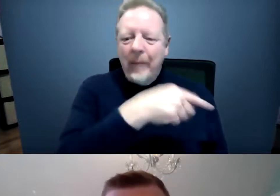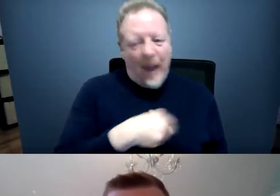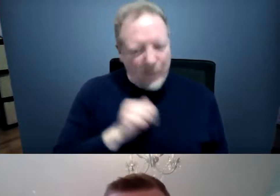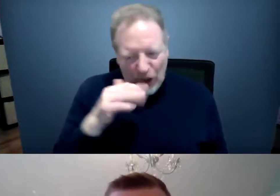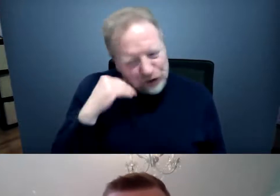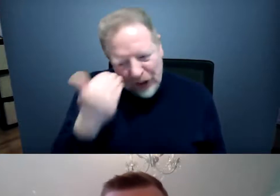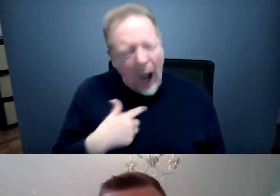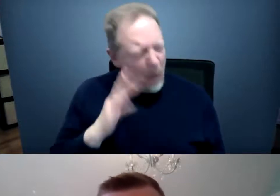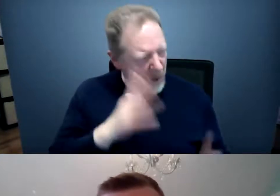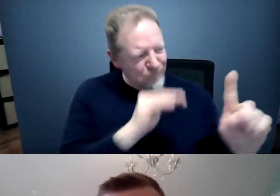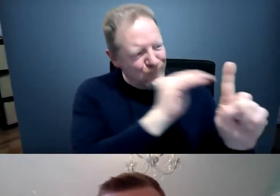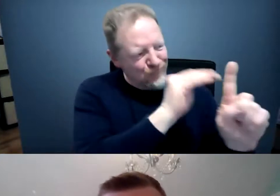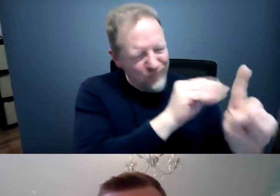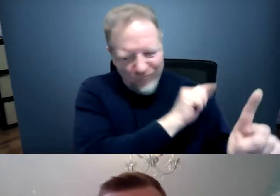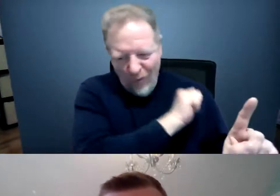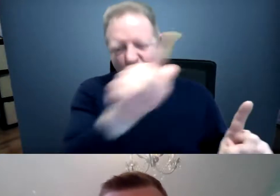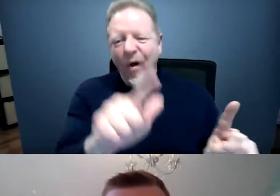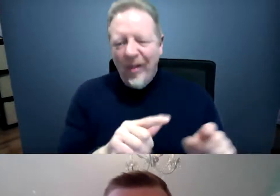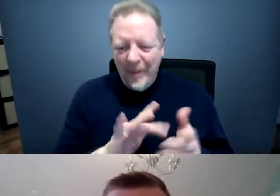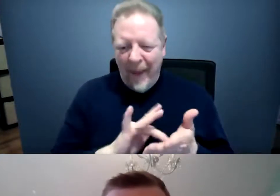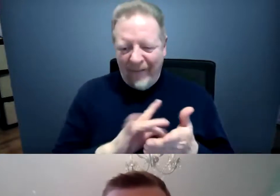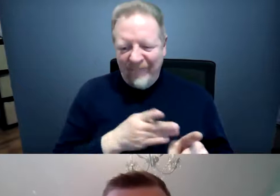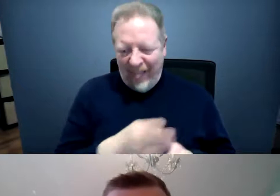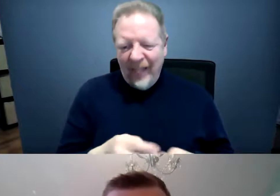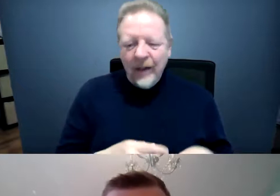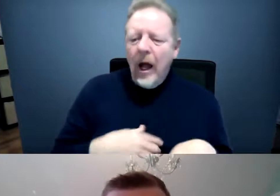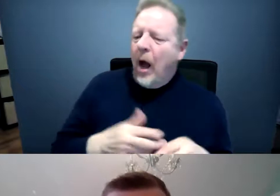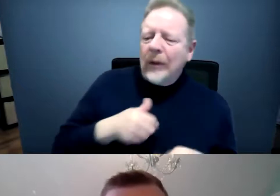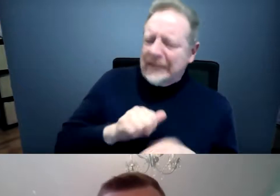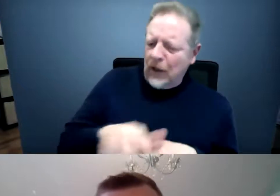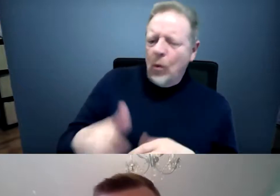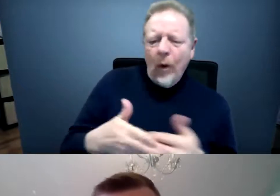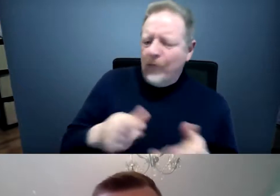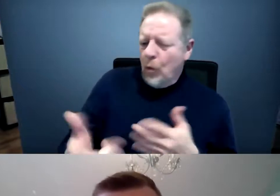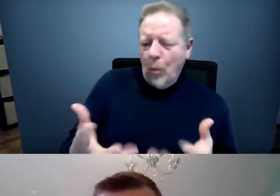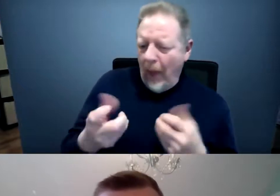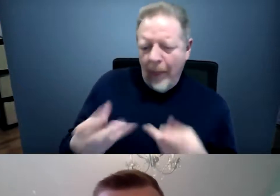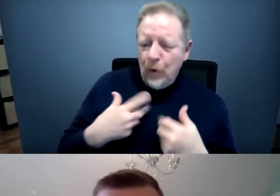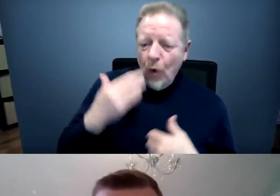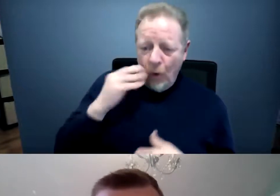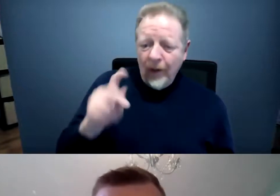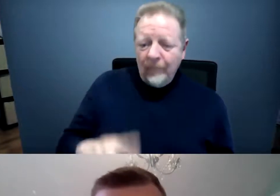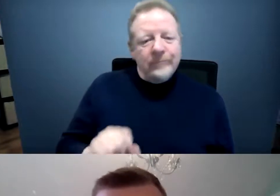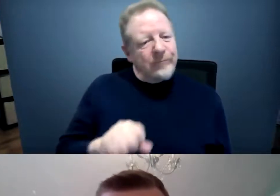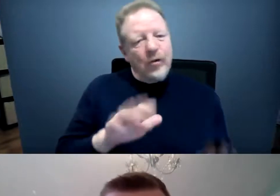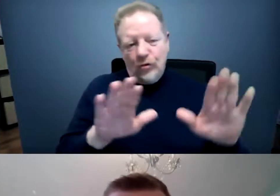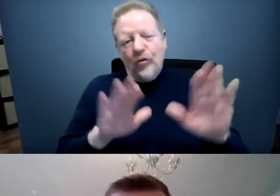So yeah, I'll send you whatever you'd like. Just let me know. Great. Thank you. Great work. Sure. Good to see